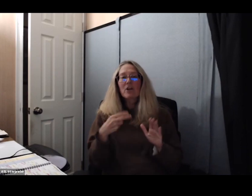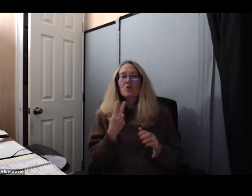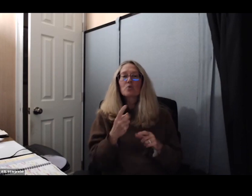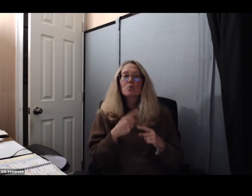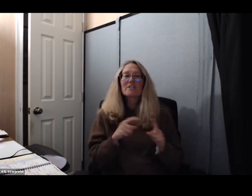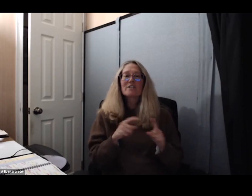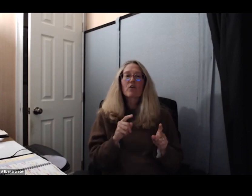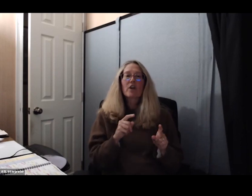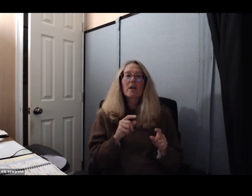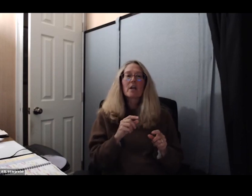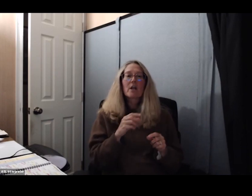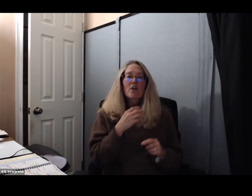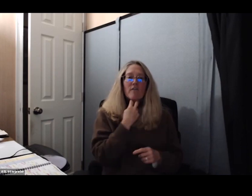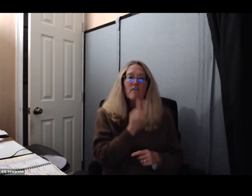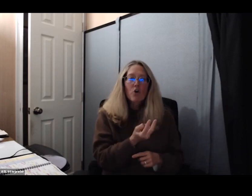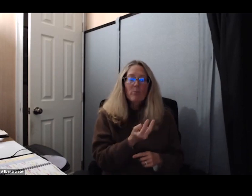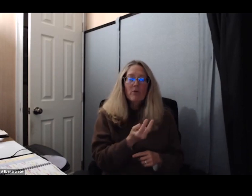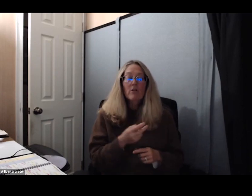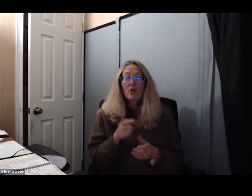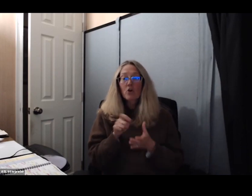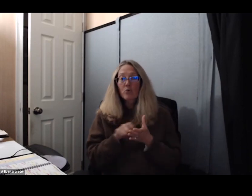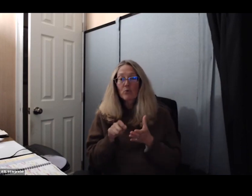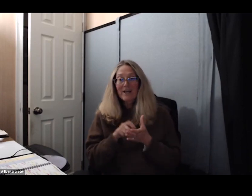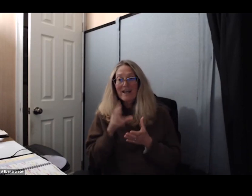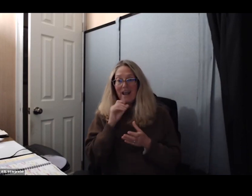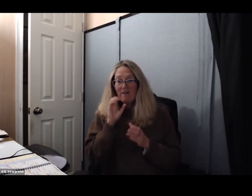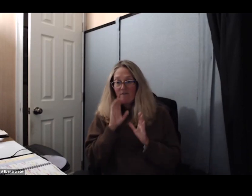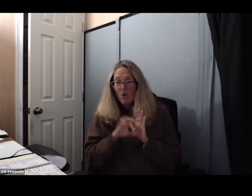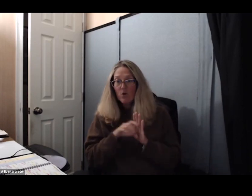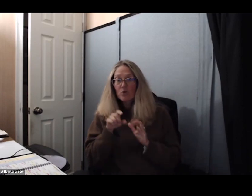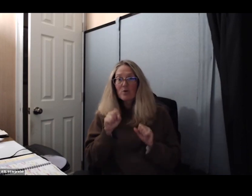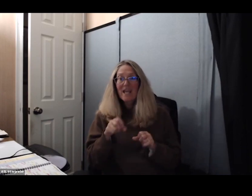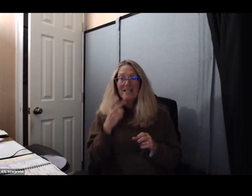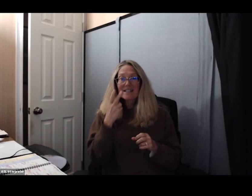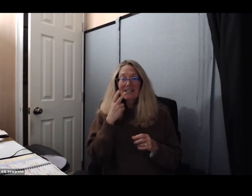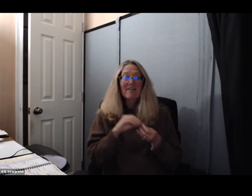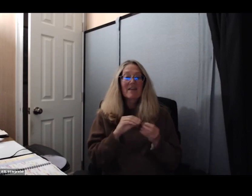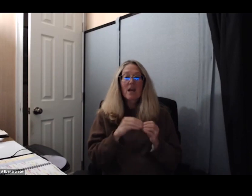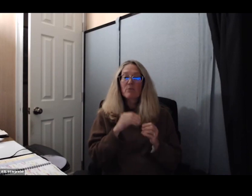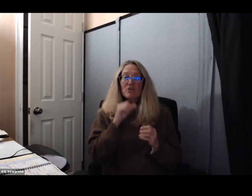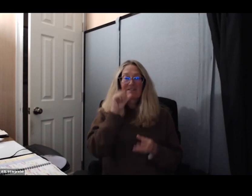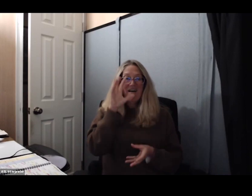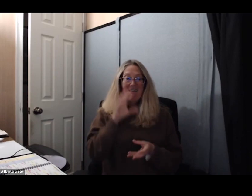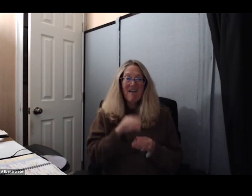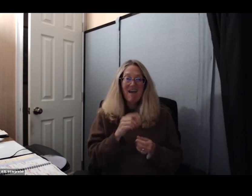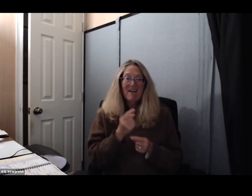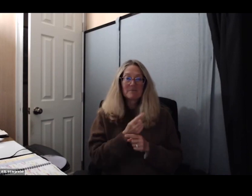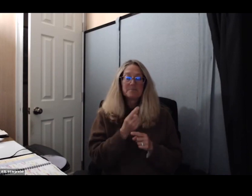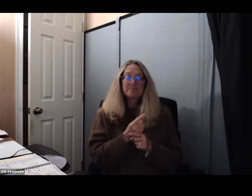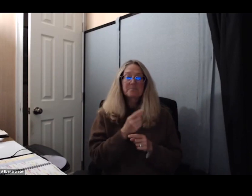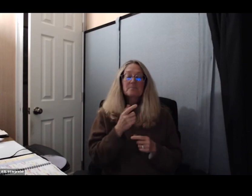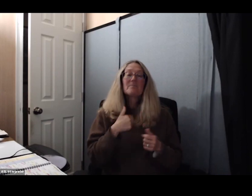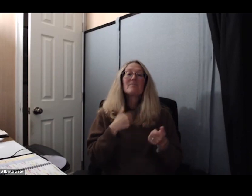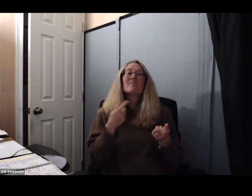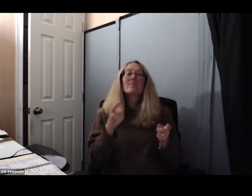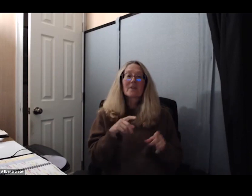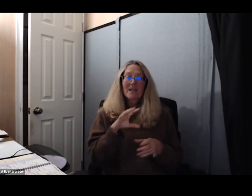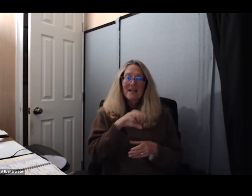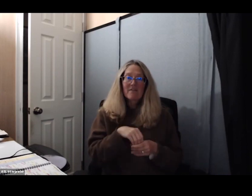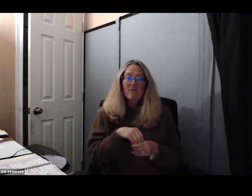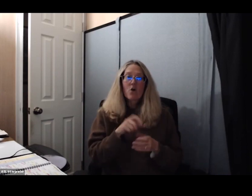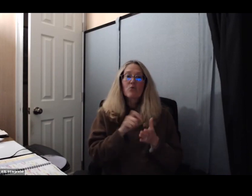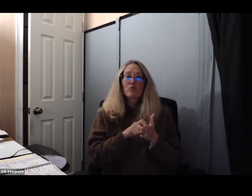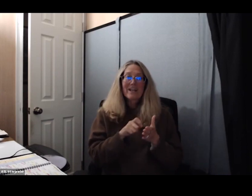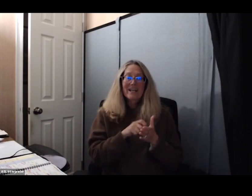types. Written and photo. You can see those numbers don't add up because we had an incident that involved